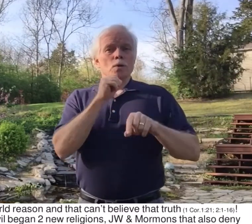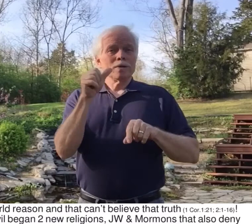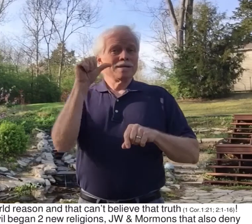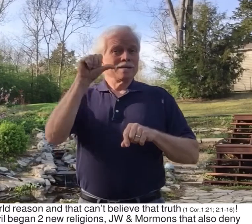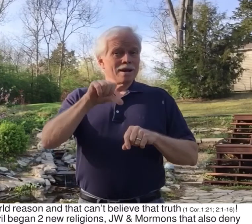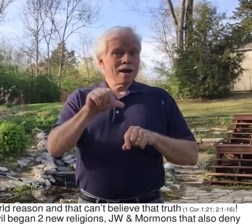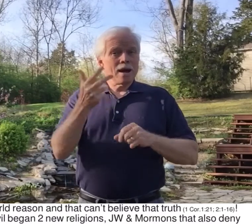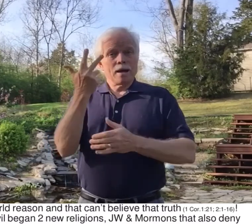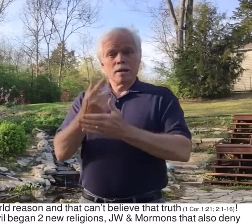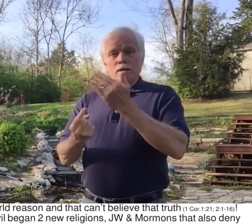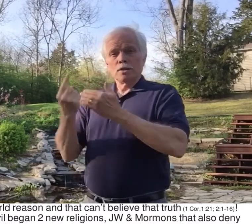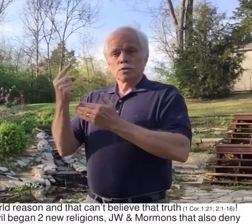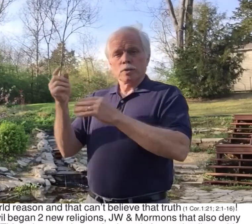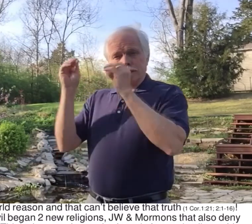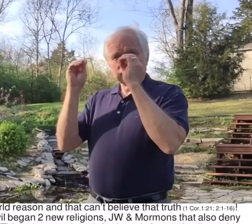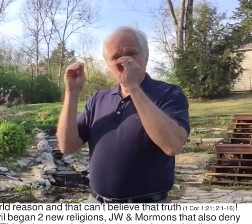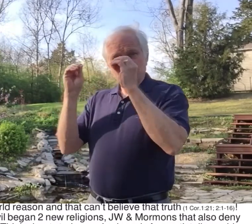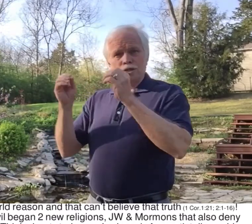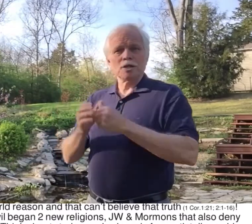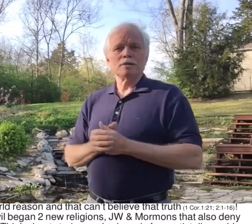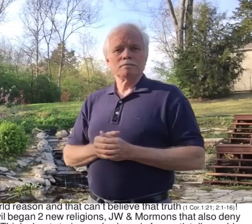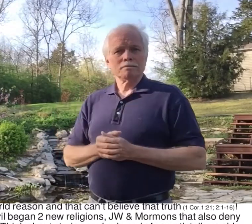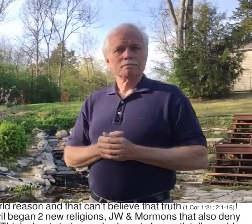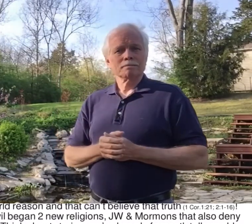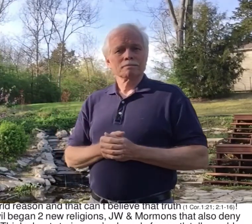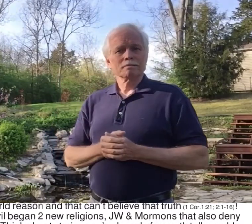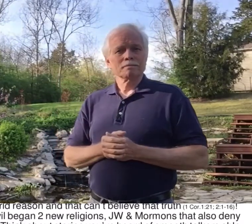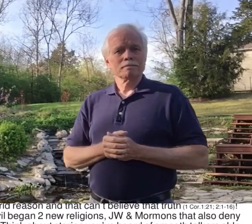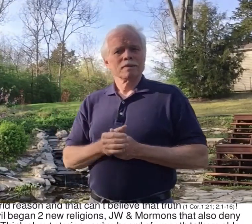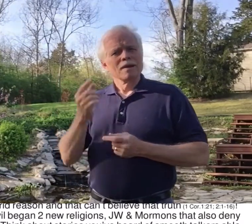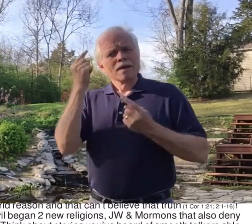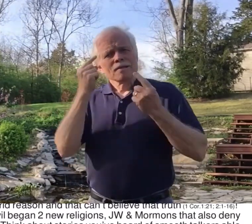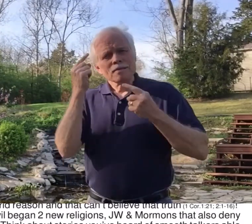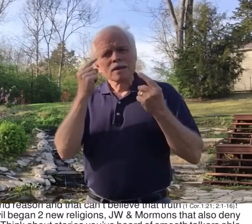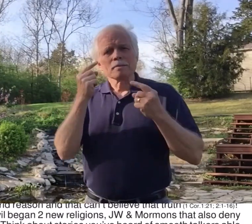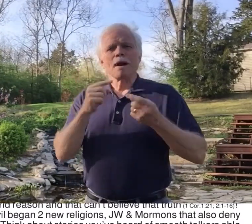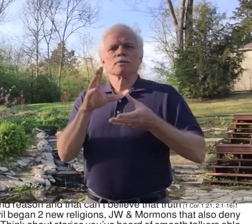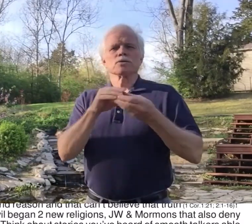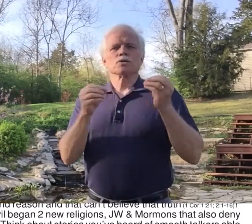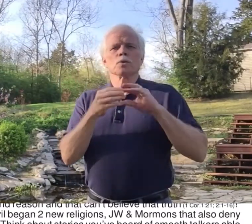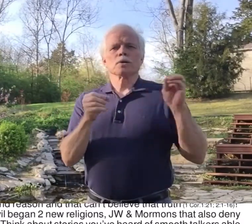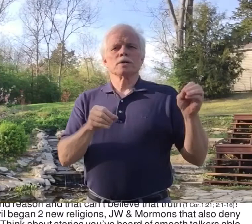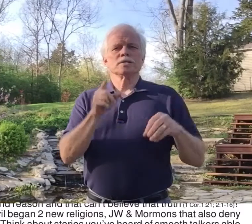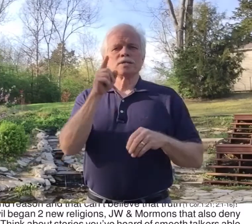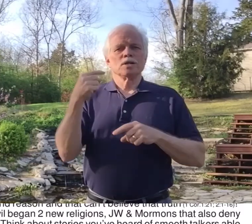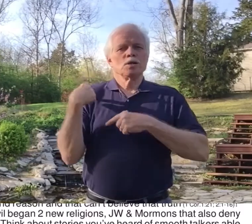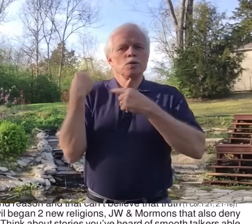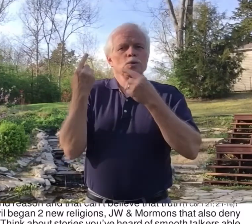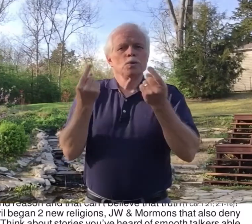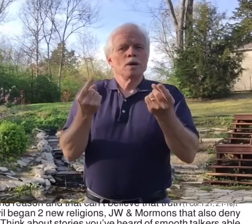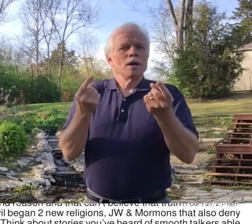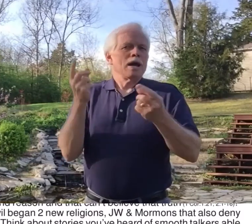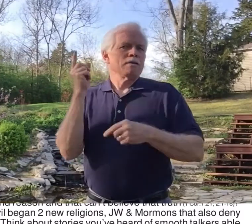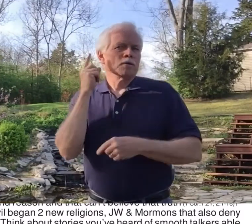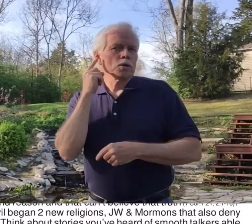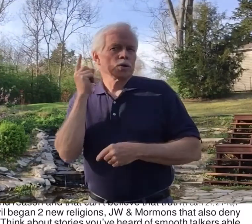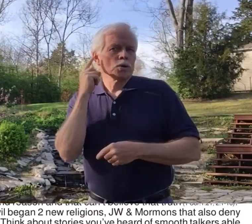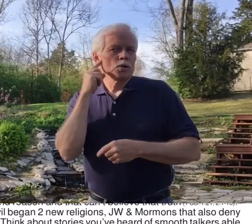deny the Trinity teaching. Think about stories that you have heard